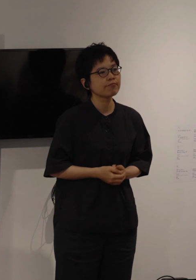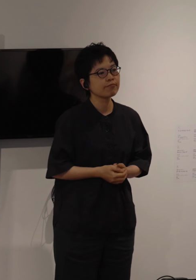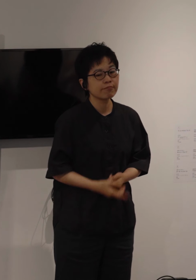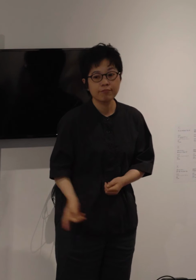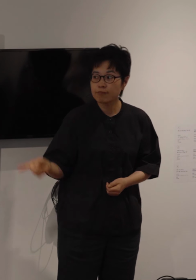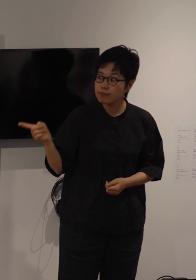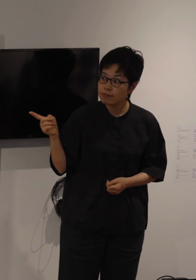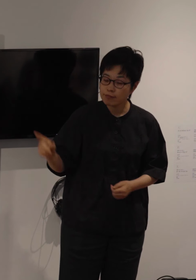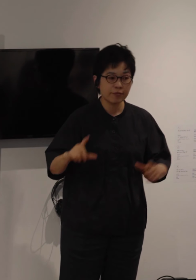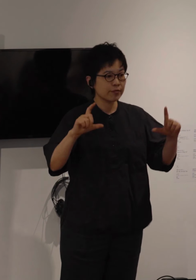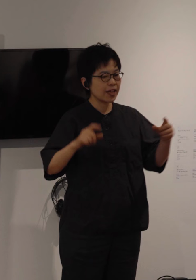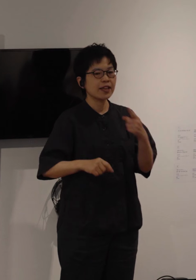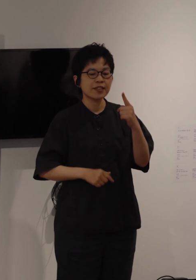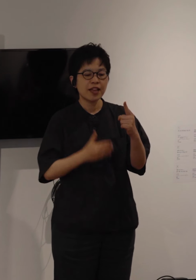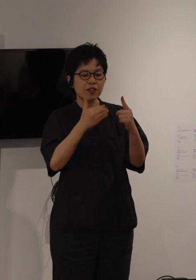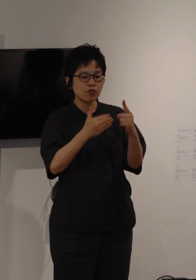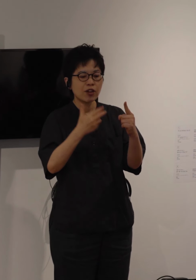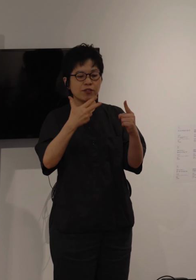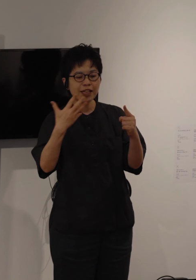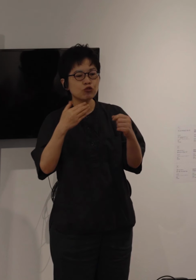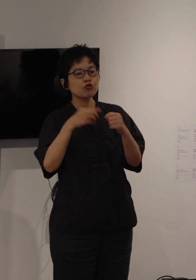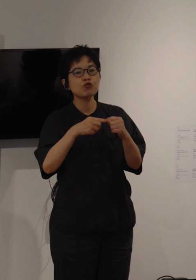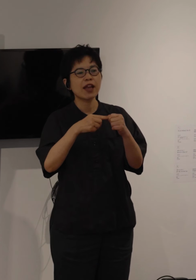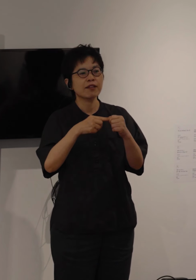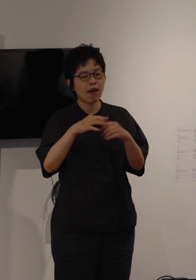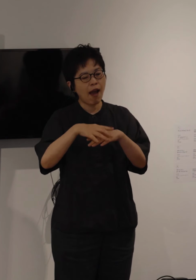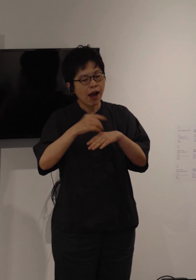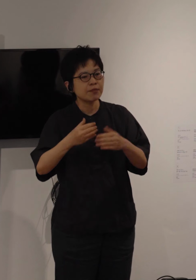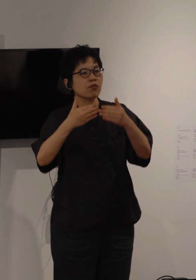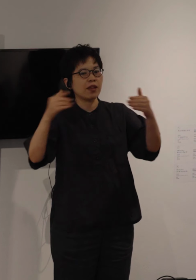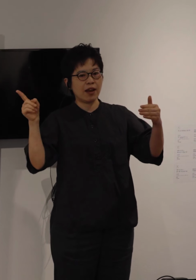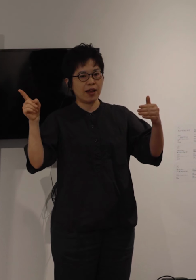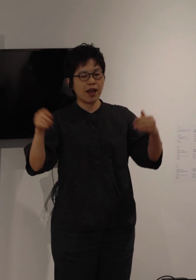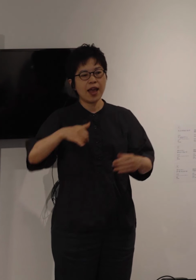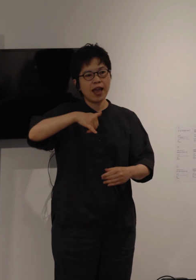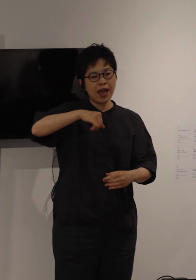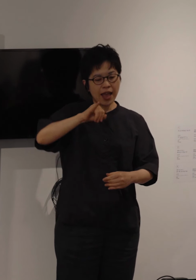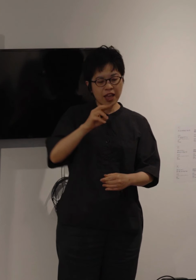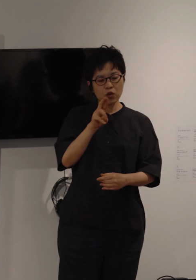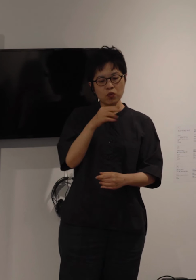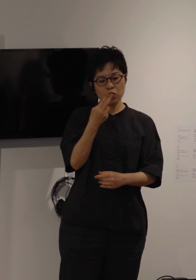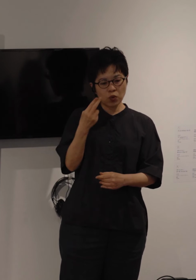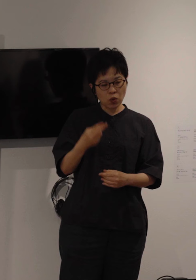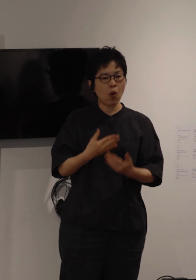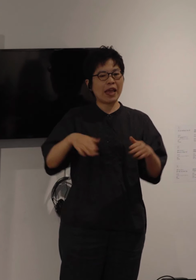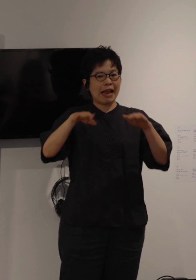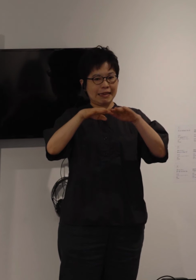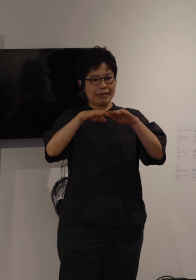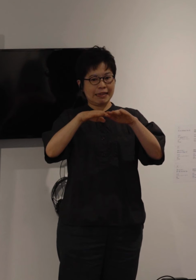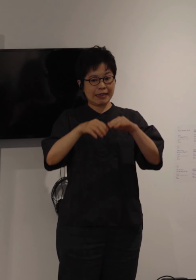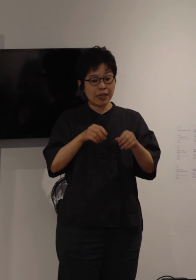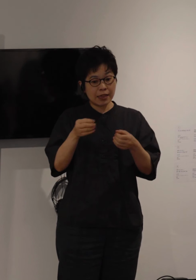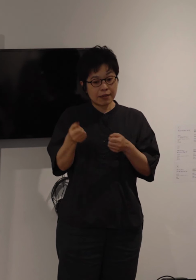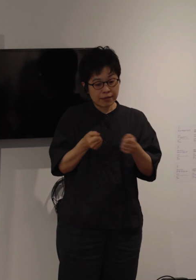the 1979 Outsiders show, which was at the Hayward Gallery, which Roger Cardinal curated